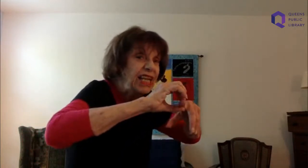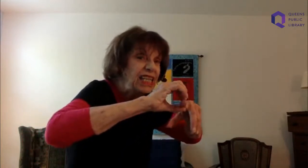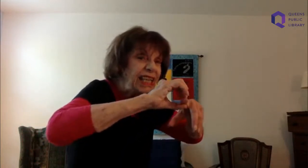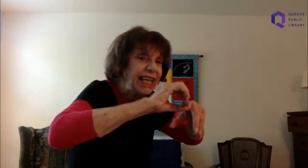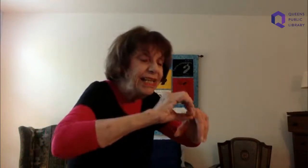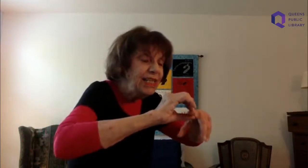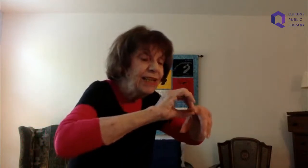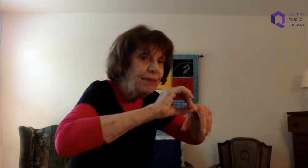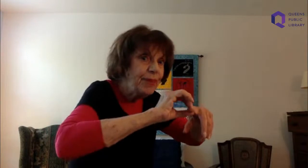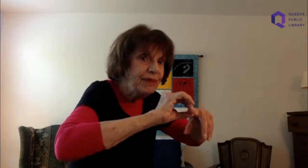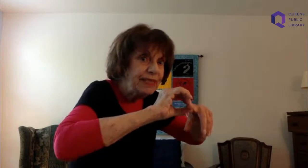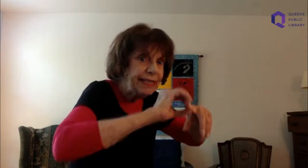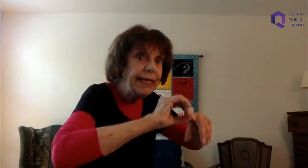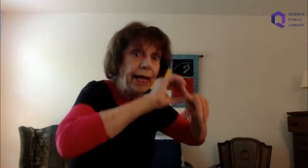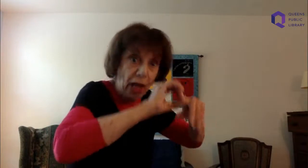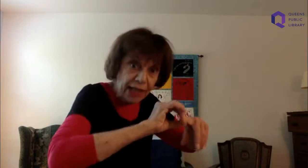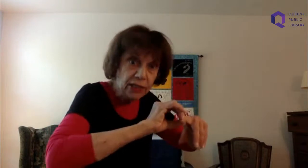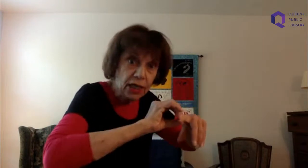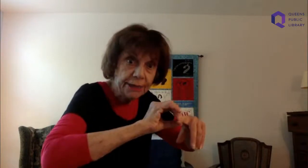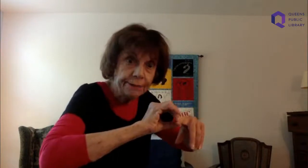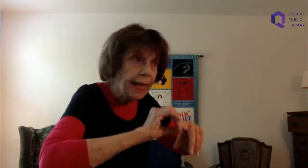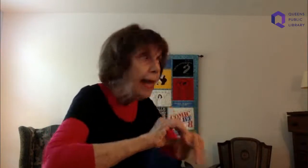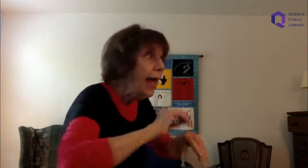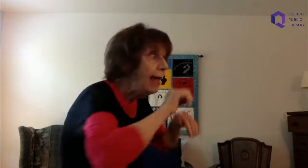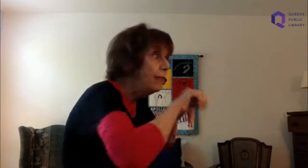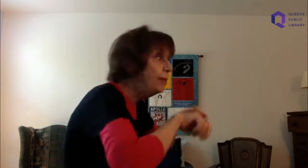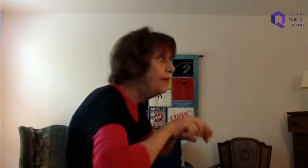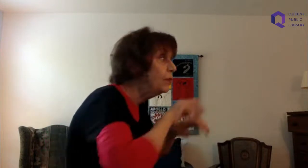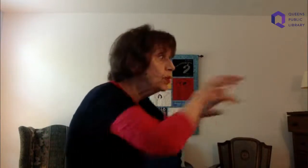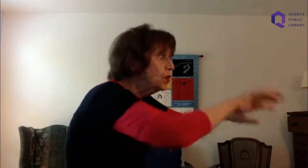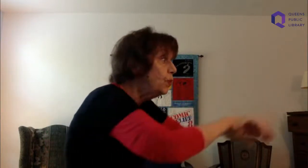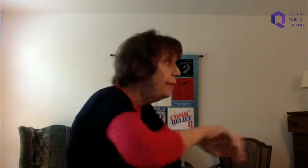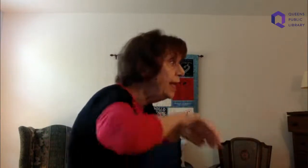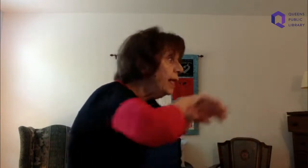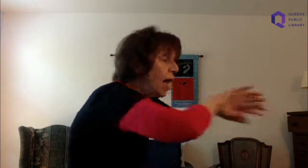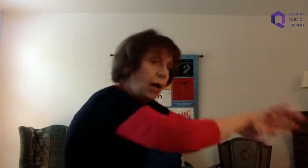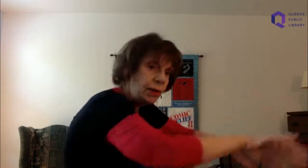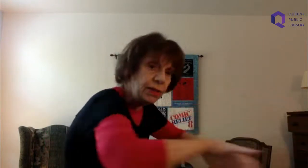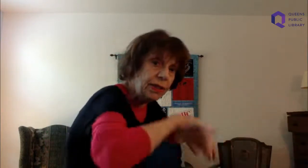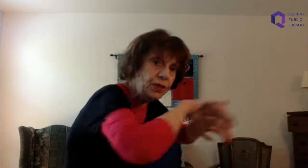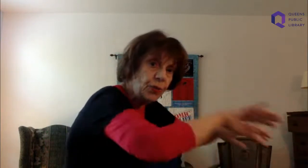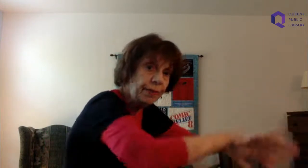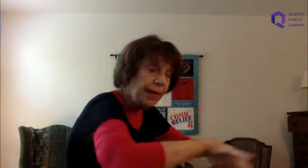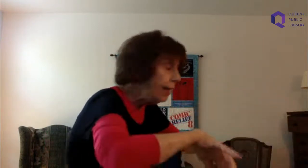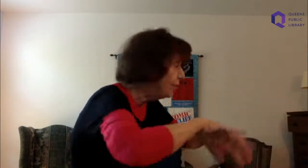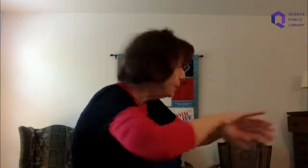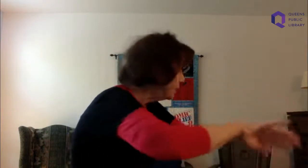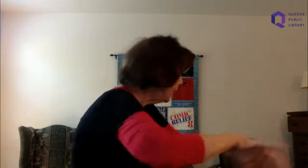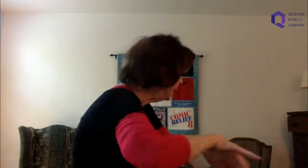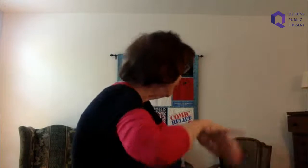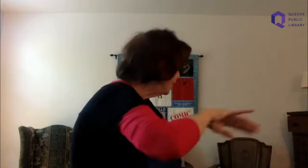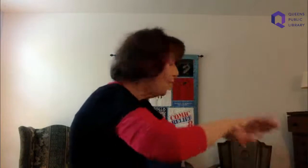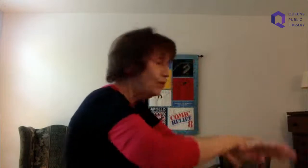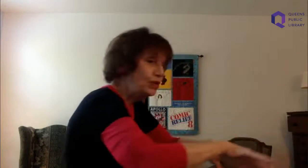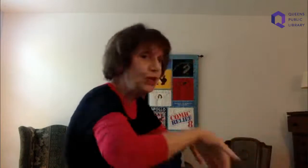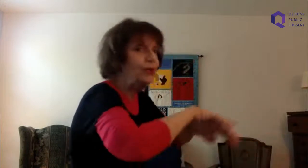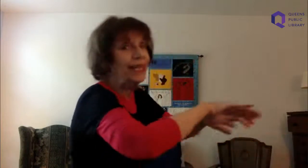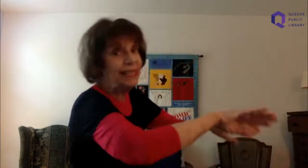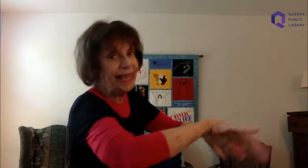gently into the beaver's tail and held on. And the beaver was swimming. Every once in a while, he looked over his shoulder and he'd